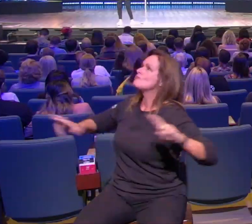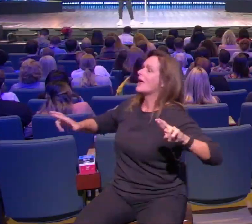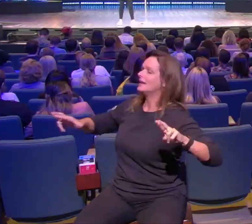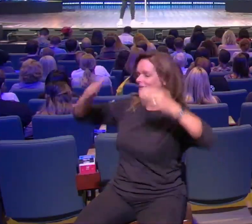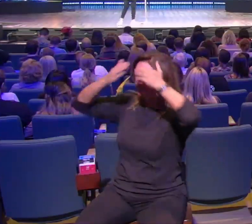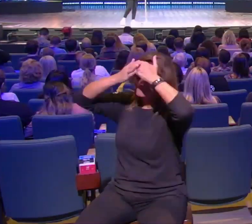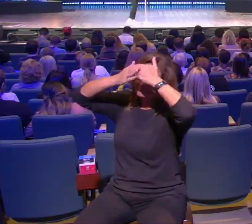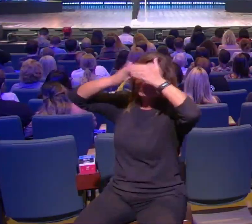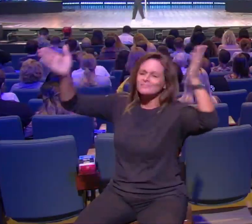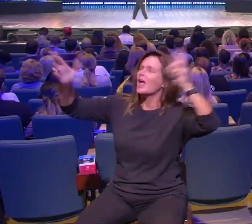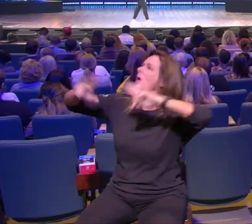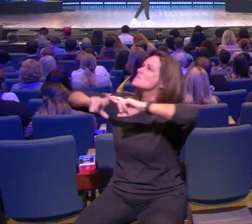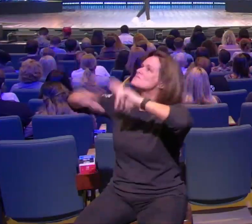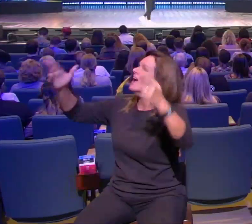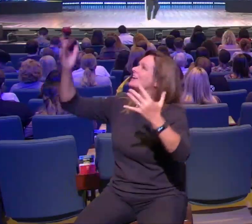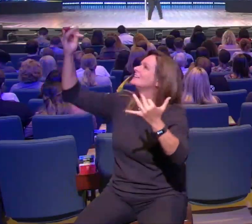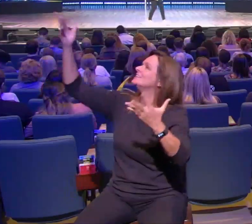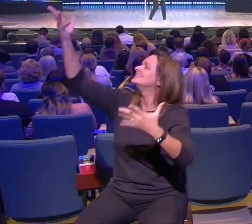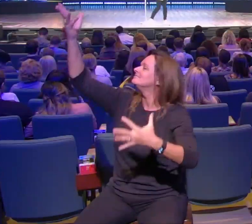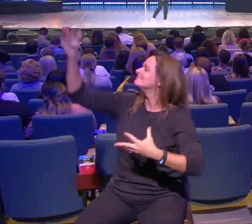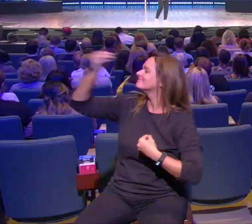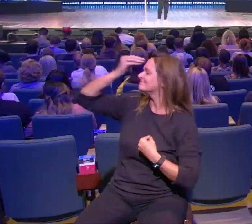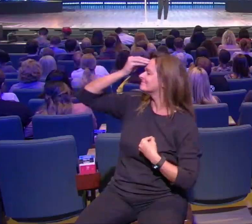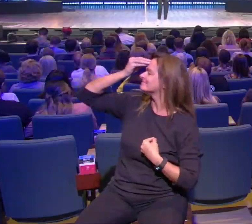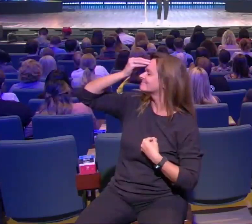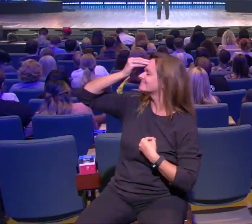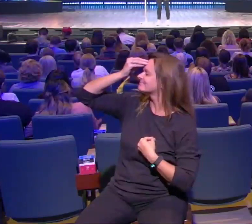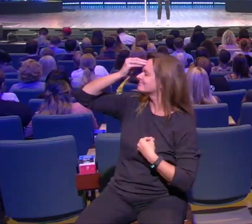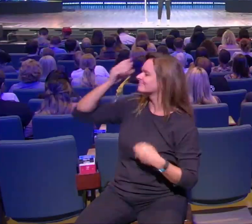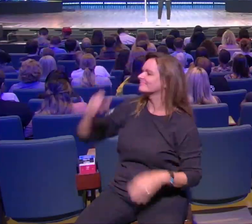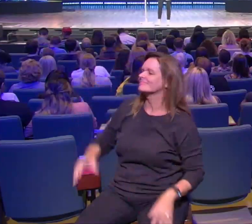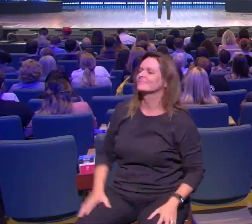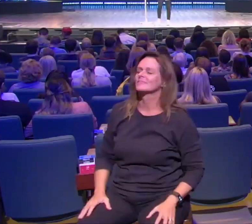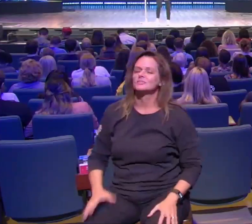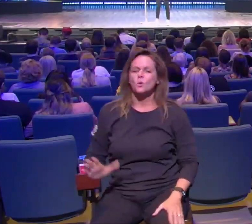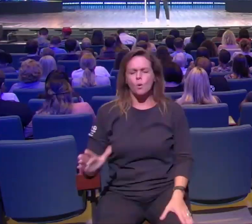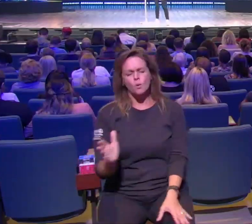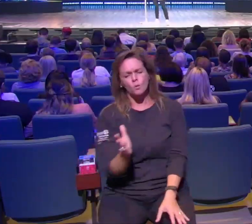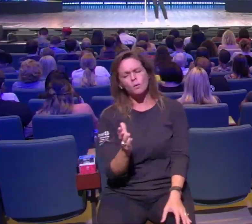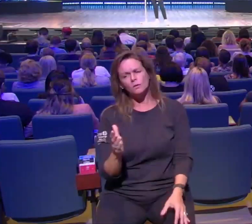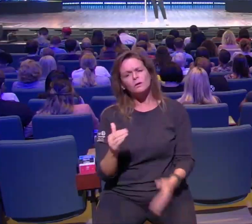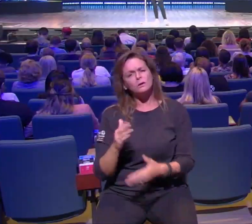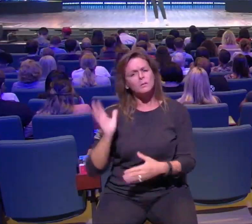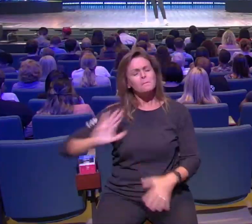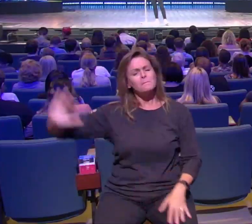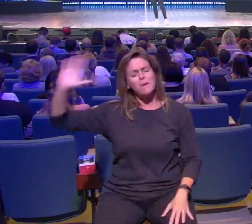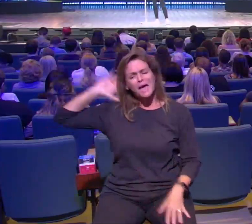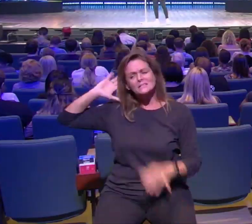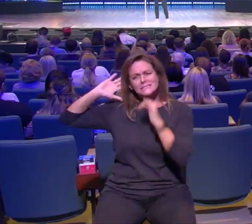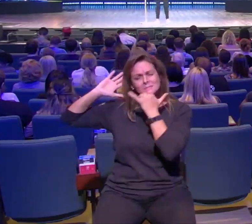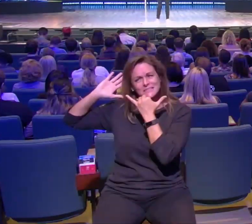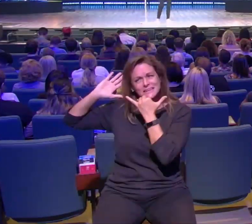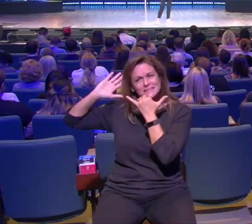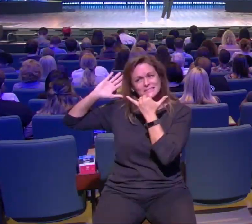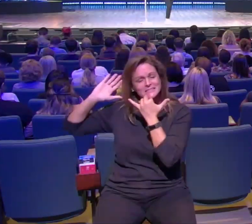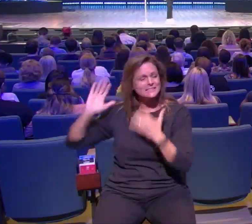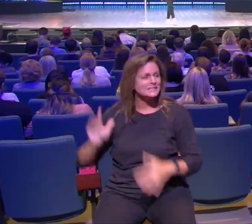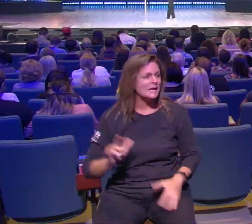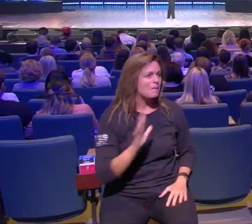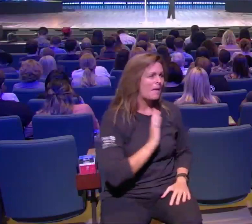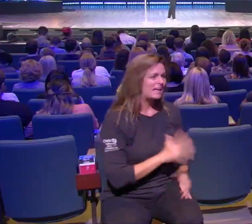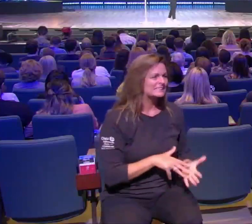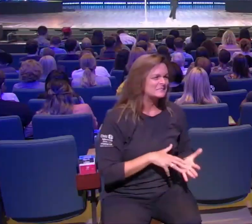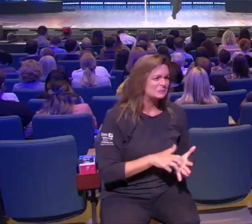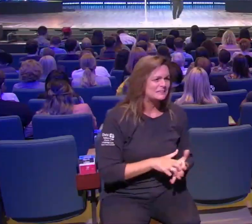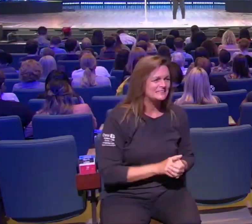not a mistake. God has an inheritance of forgiveness from the shame and the mistakes of your past. You no longer have to be bound up with